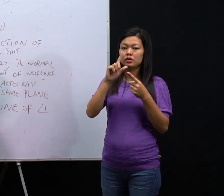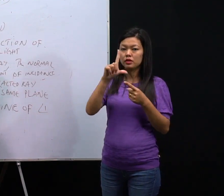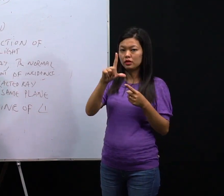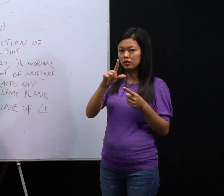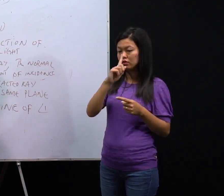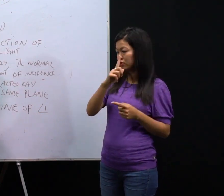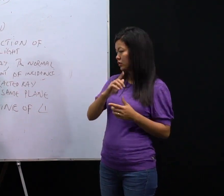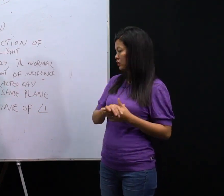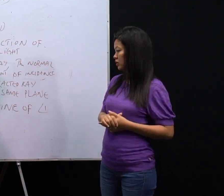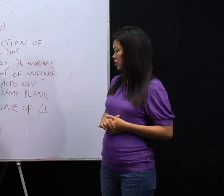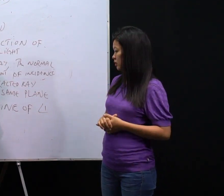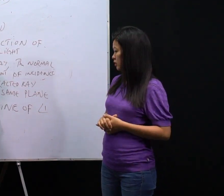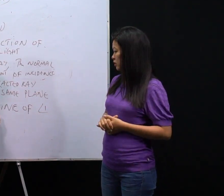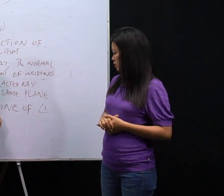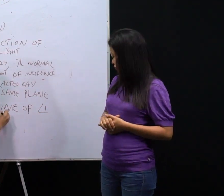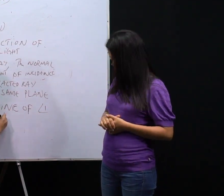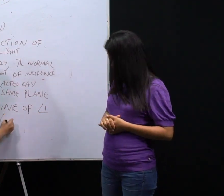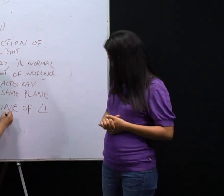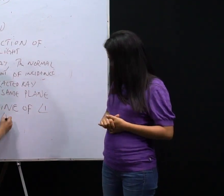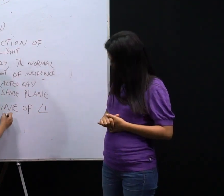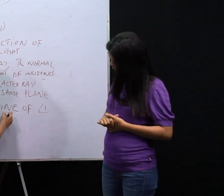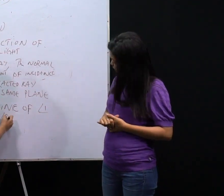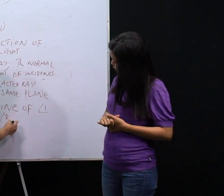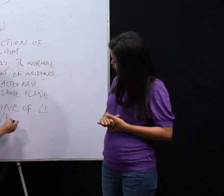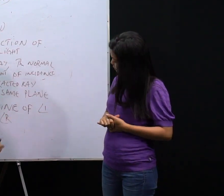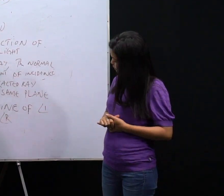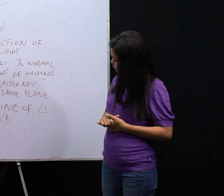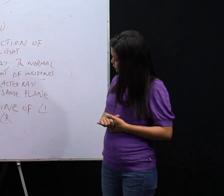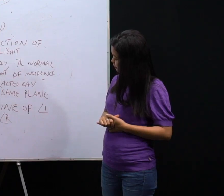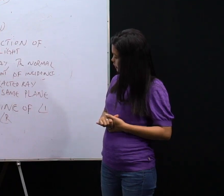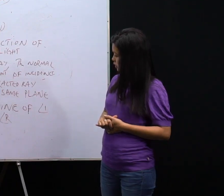sine of angle of